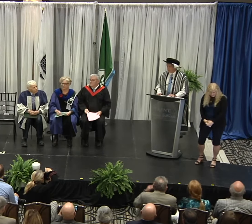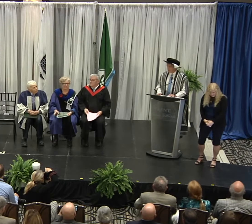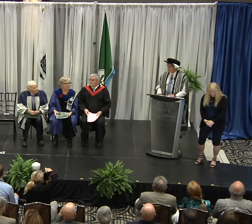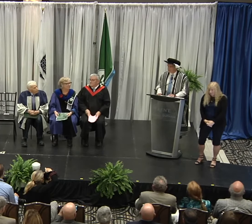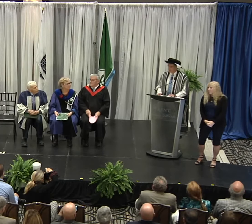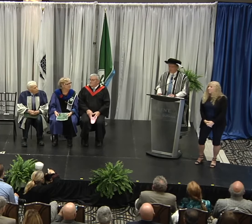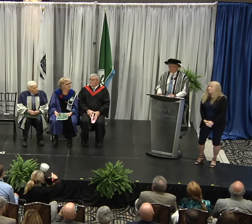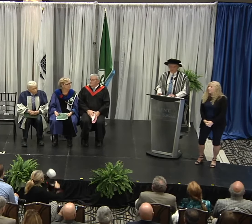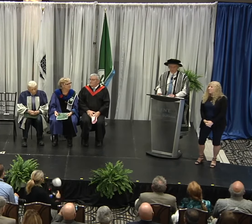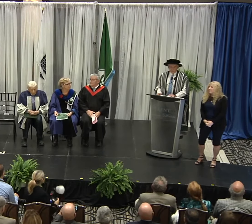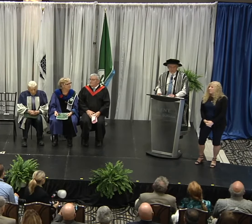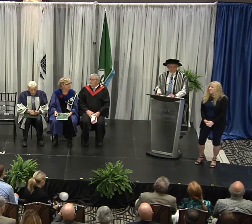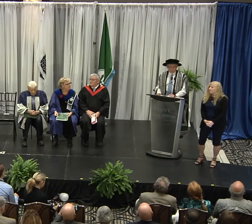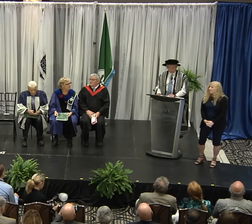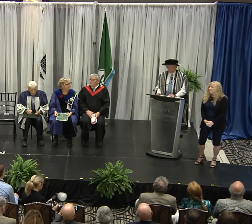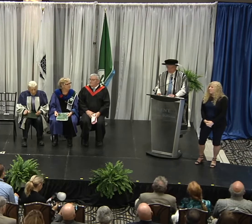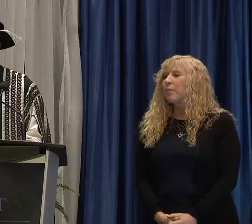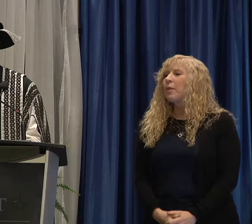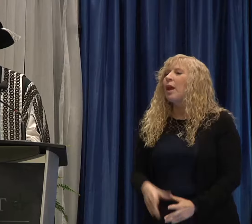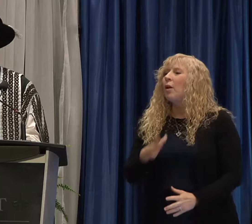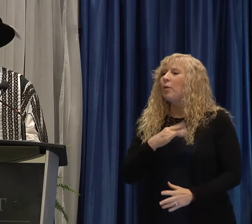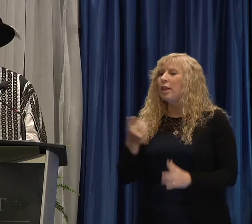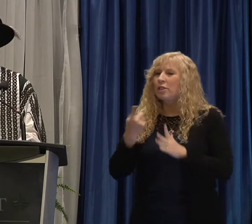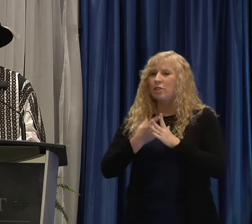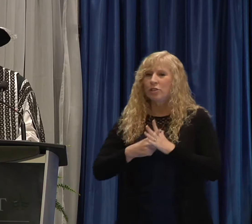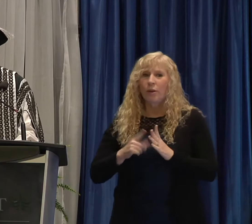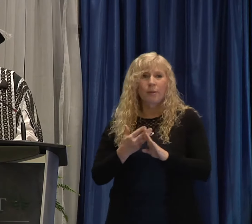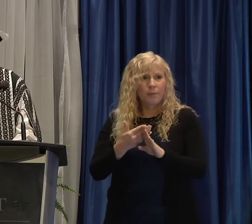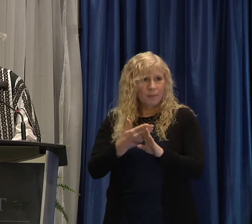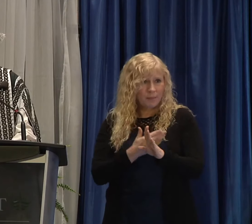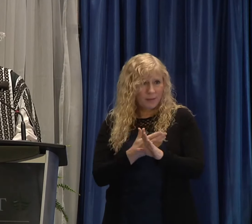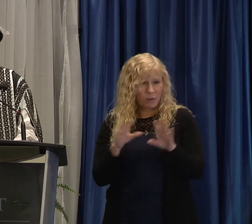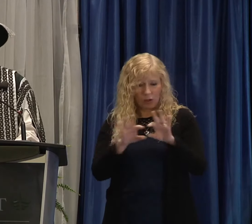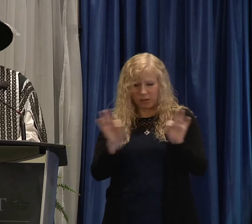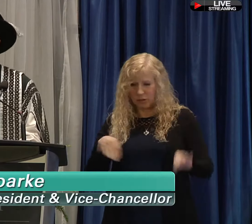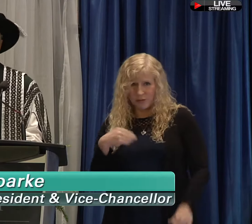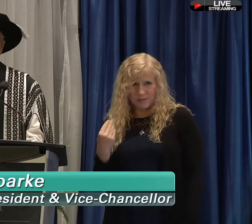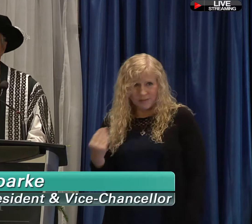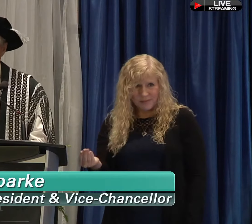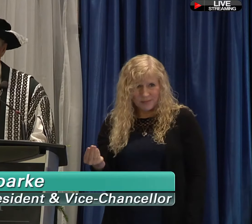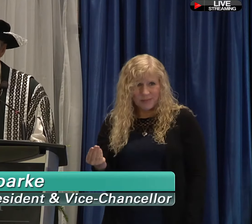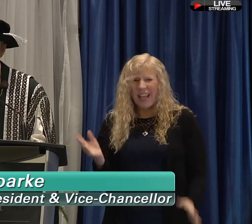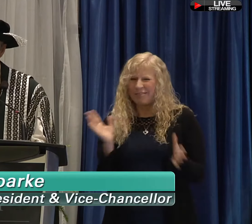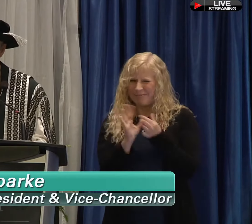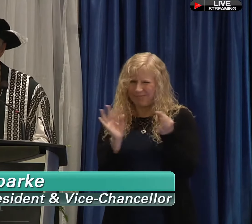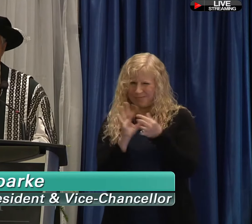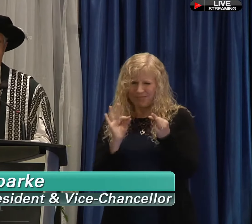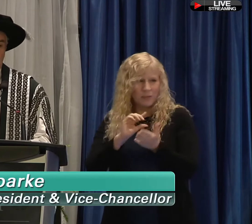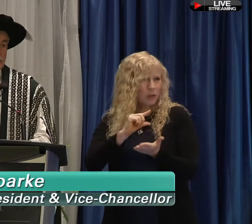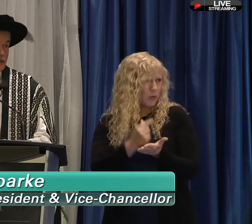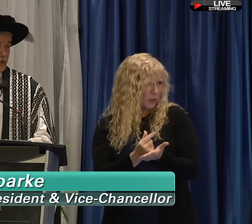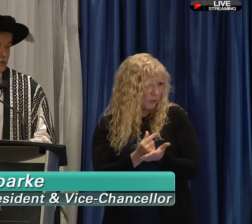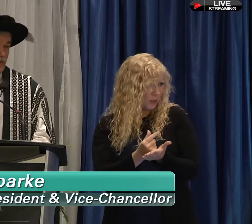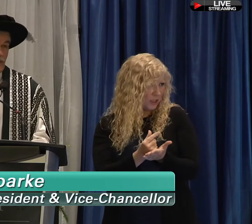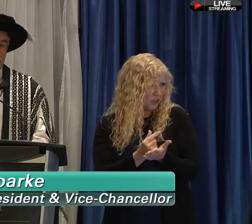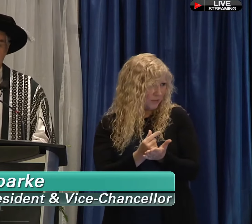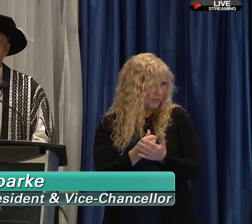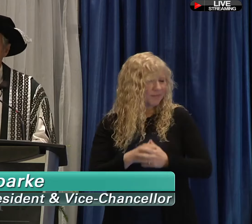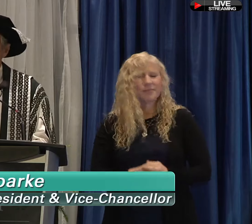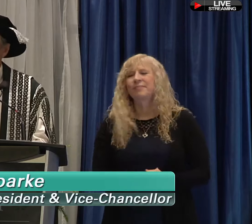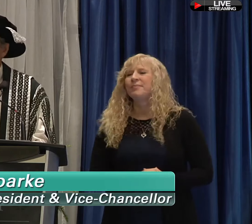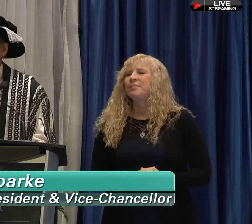I'd like to preface the awarding of degrees by saying something about the convocation